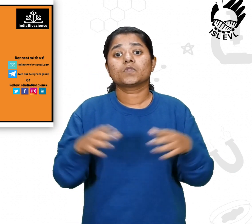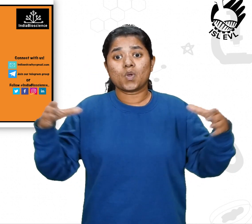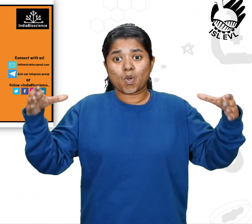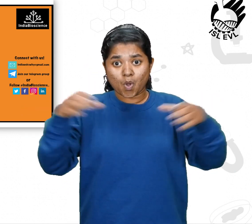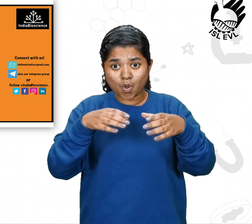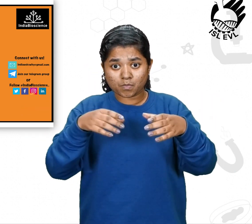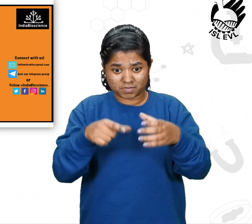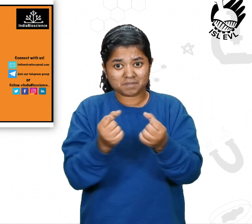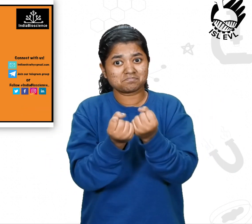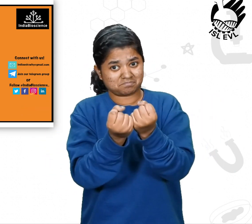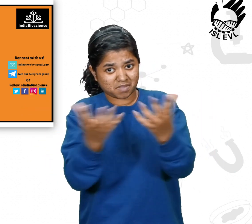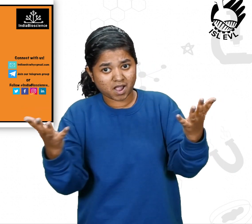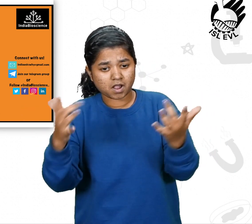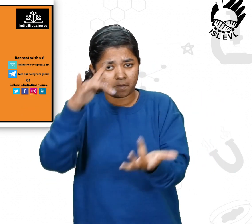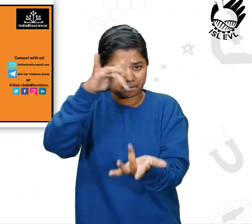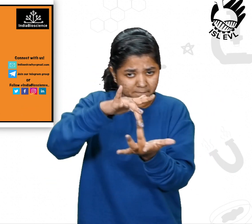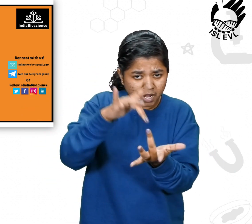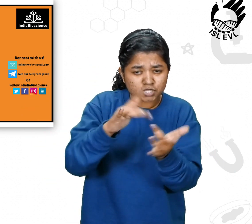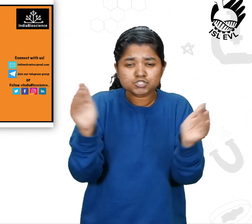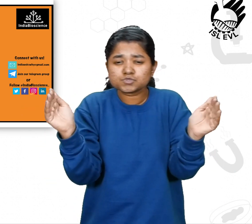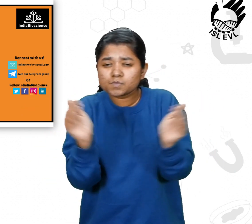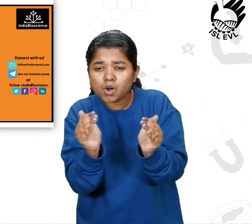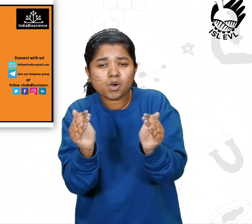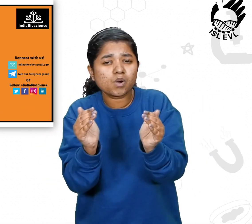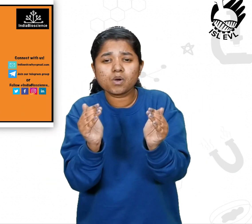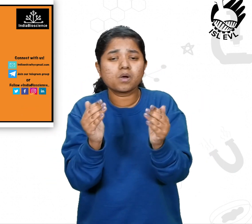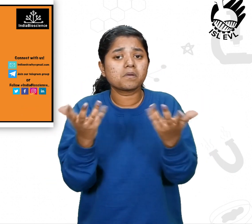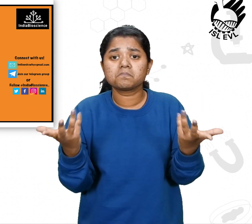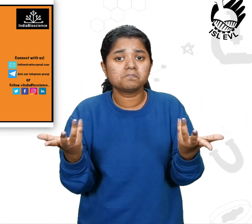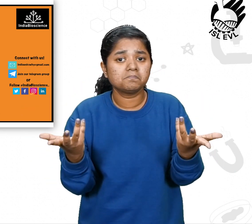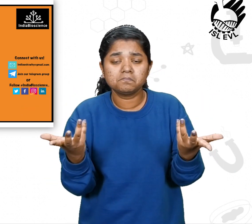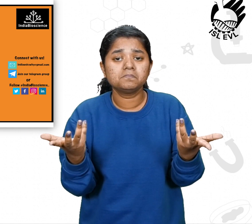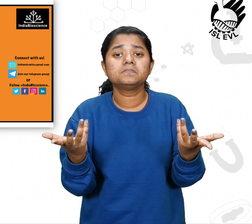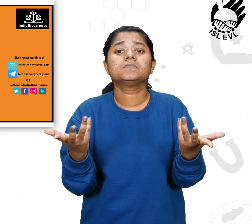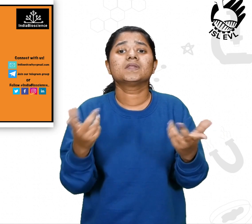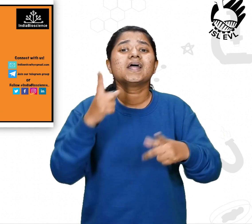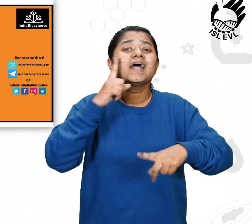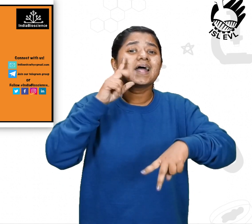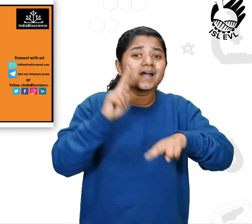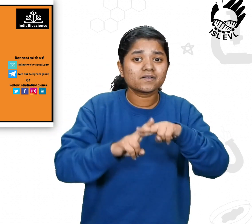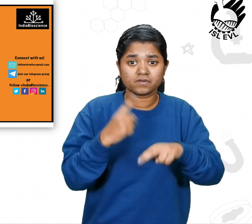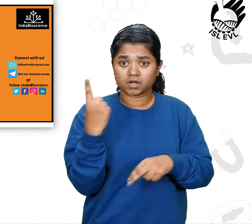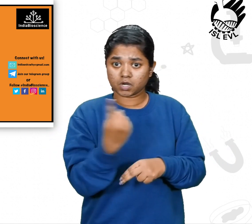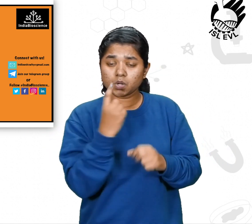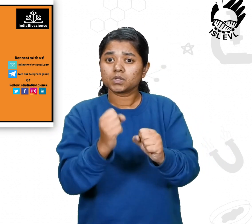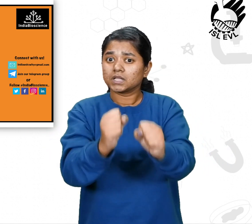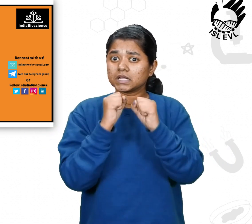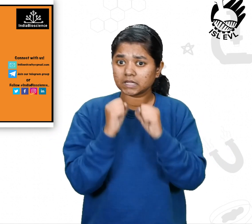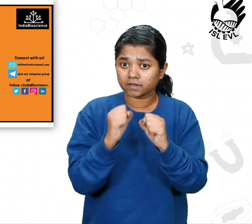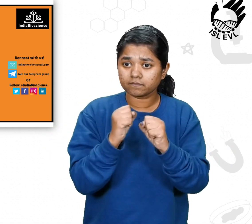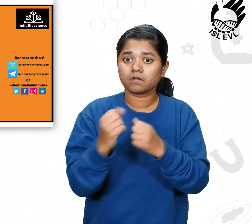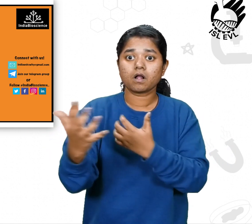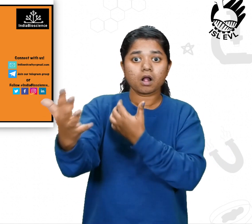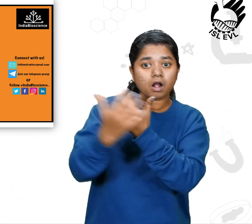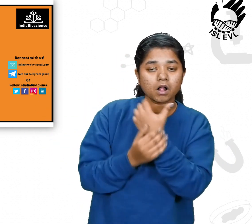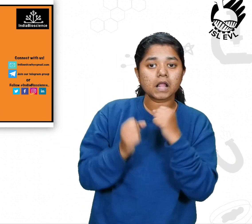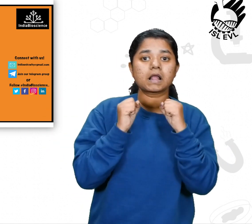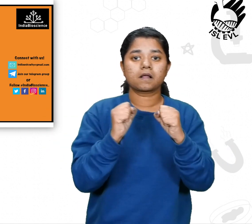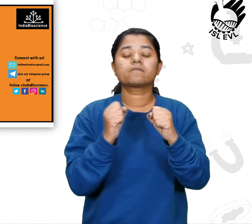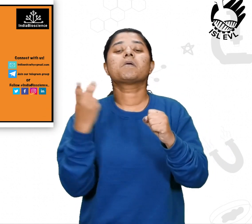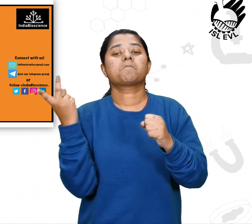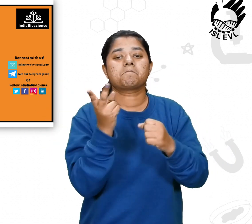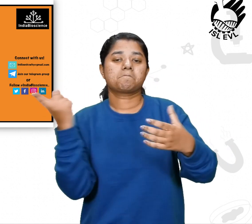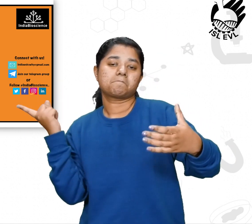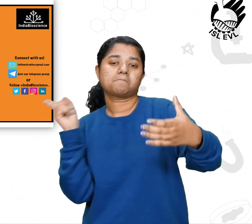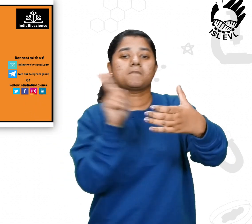in. But the moment costs begin to dominate, then they again stop grouping. So when I think of ecology,